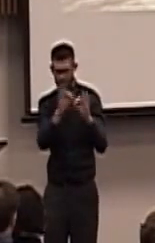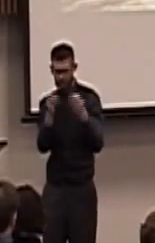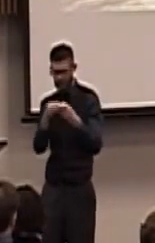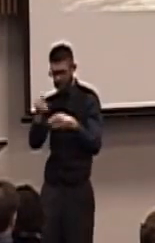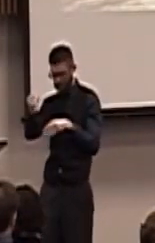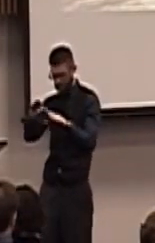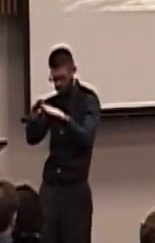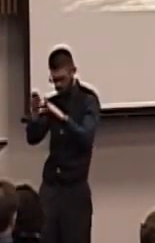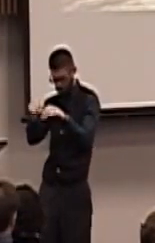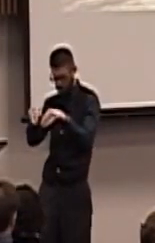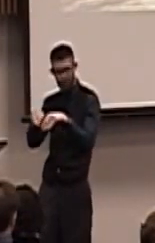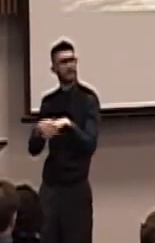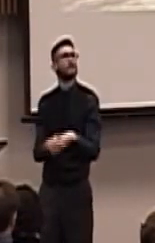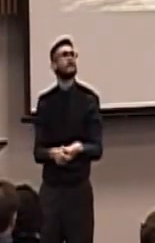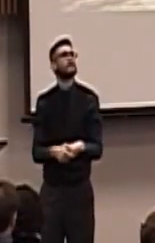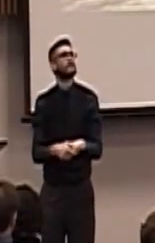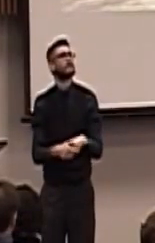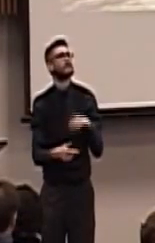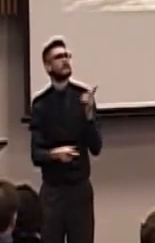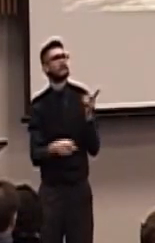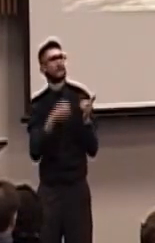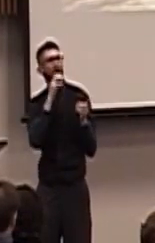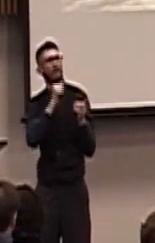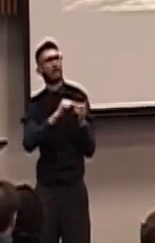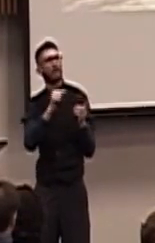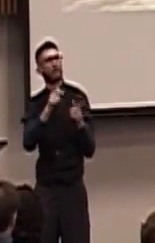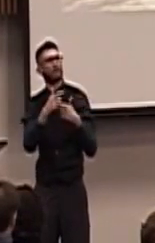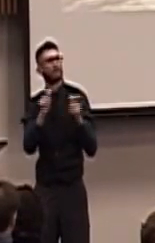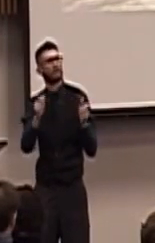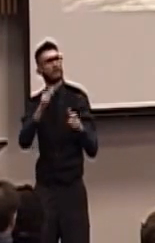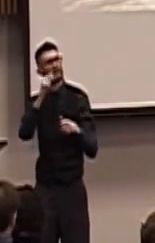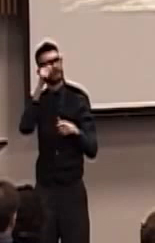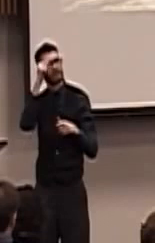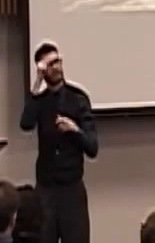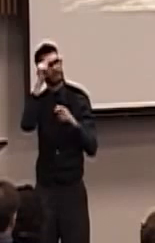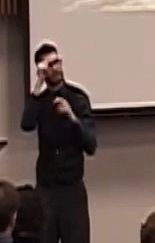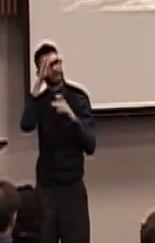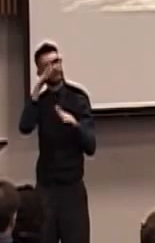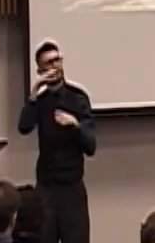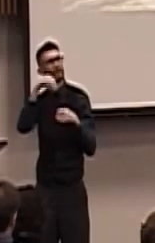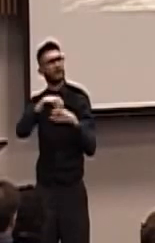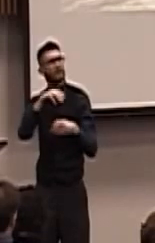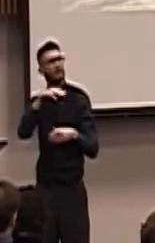There's the great-grandfather in the red shirt, and then the grandfather in the blue shirt,